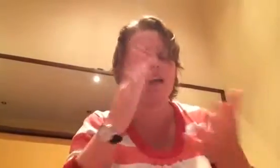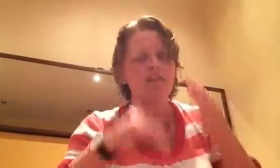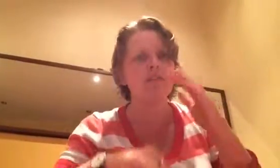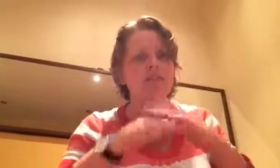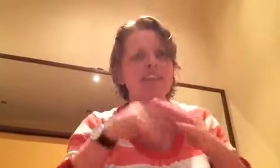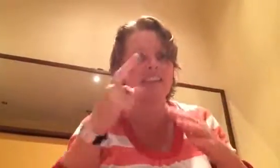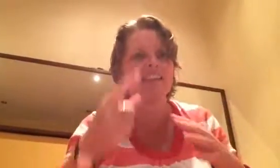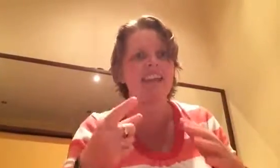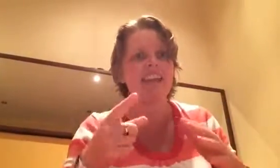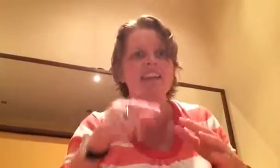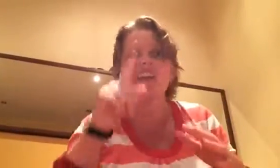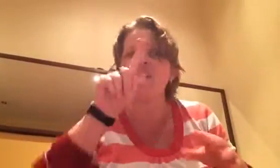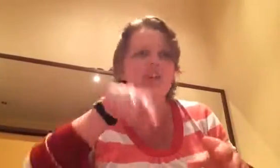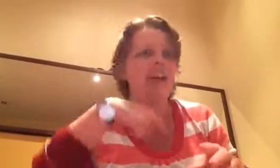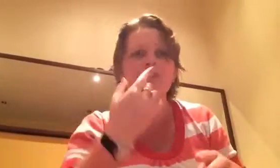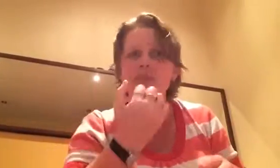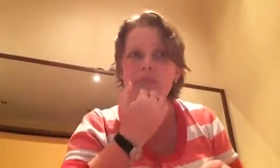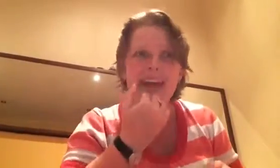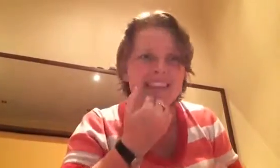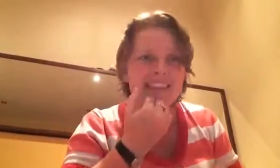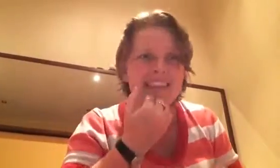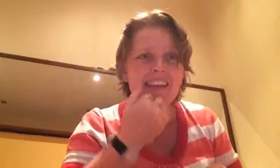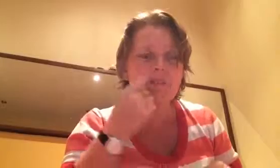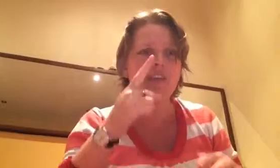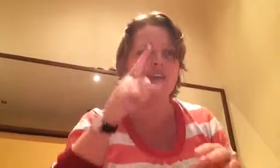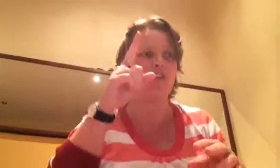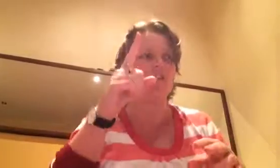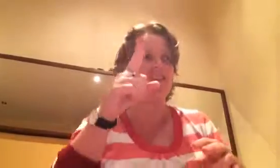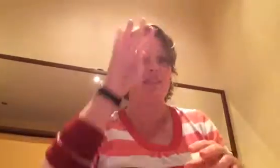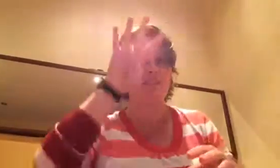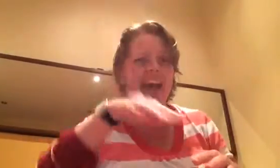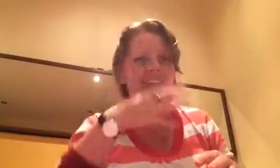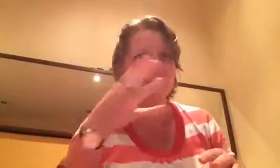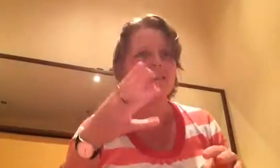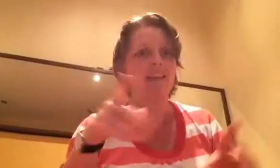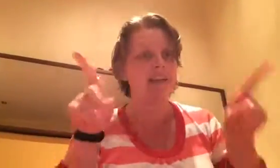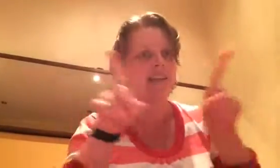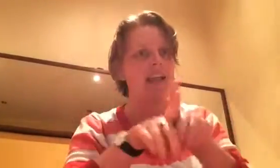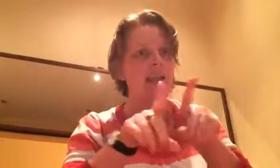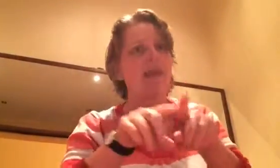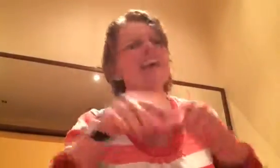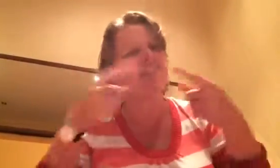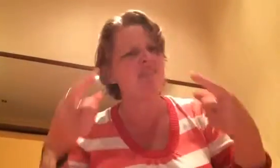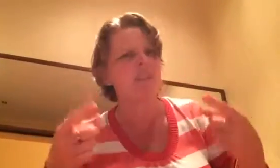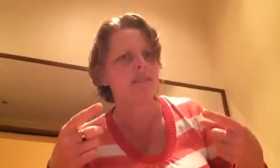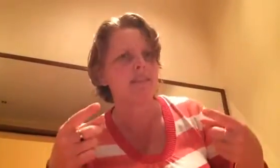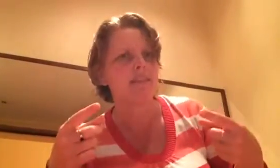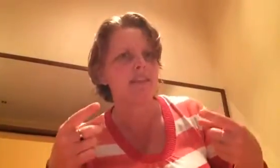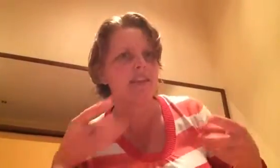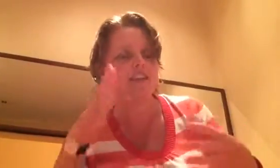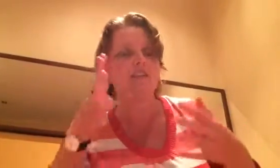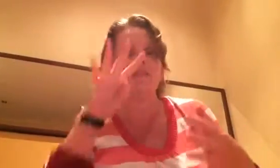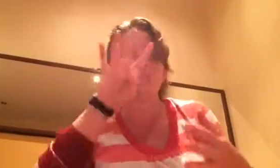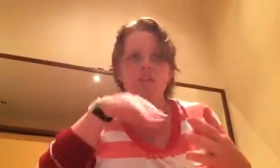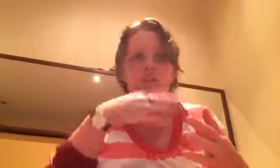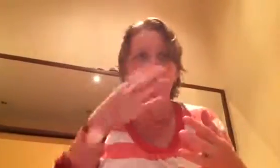have to fully understand, and you can't do maths because patterns are same and different. You know, so